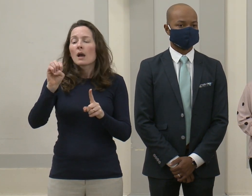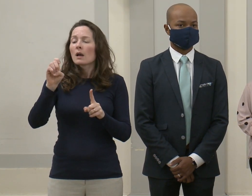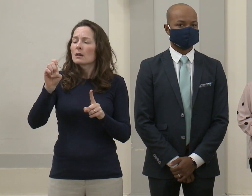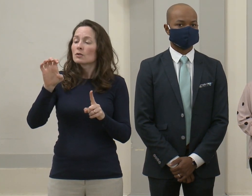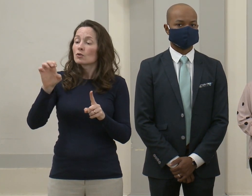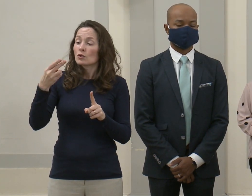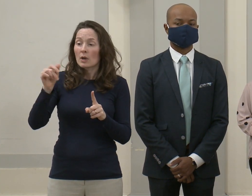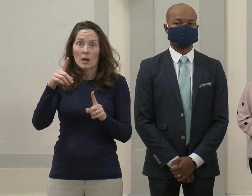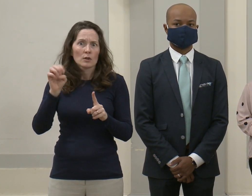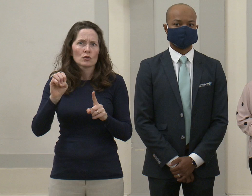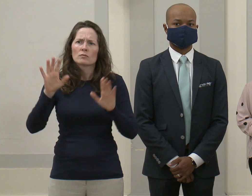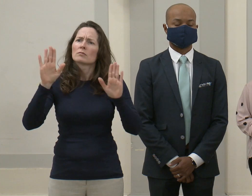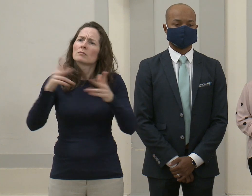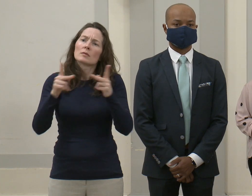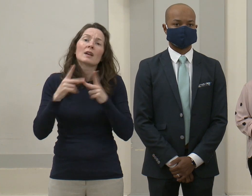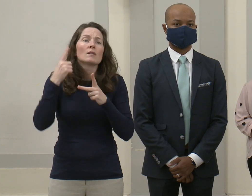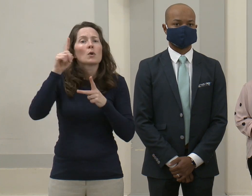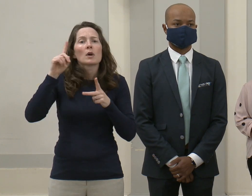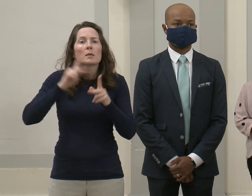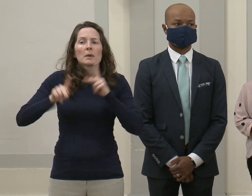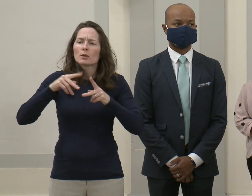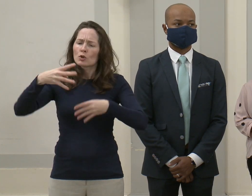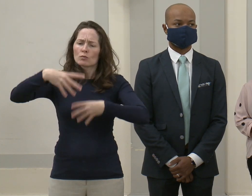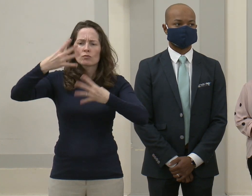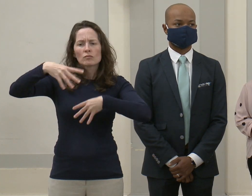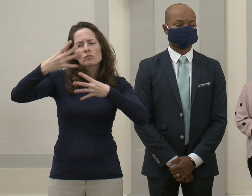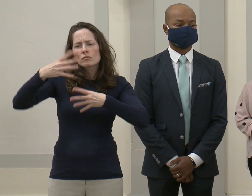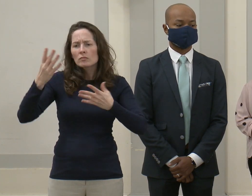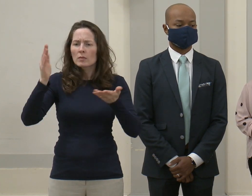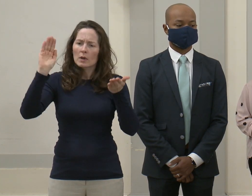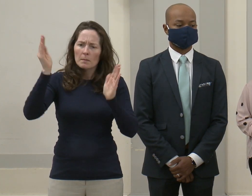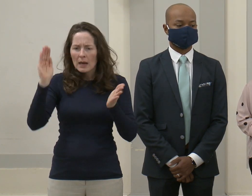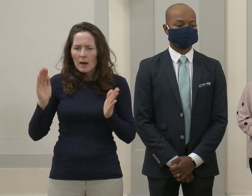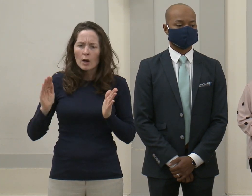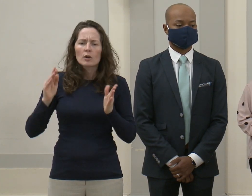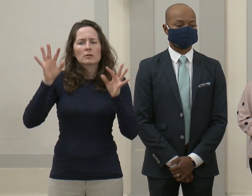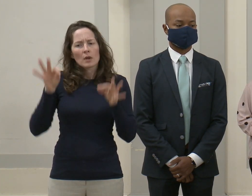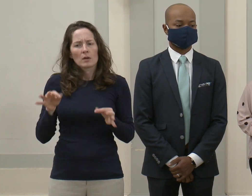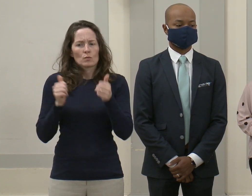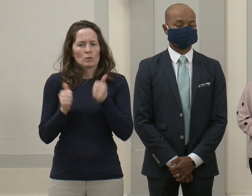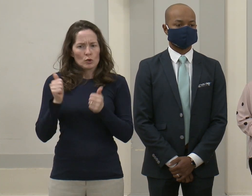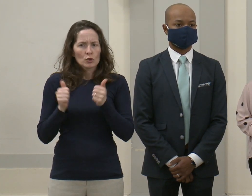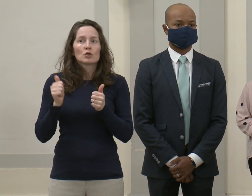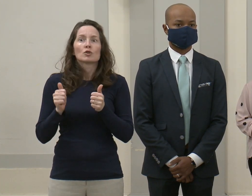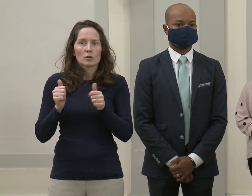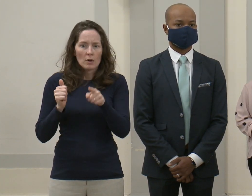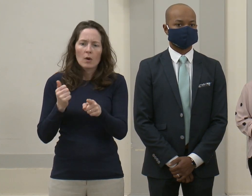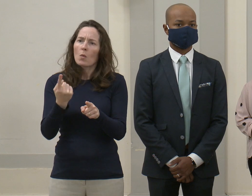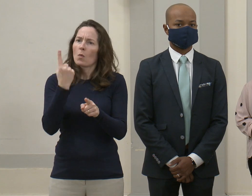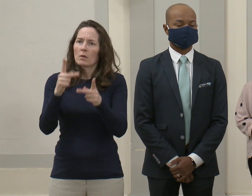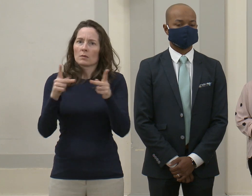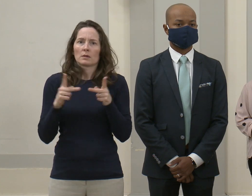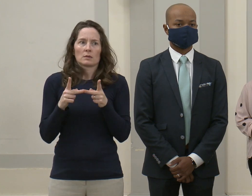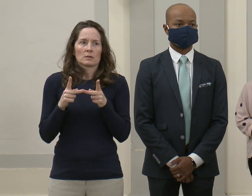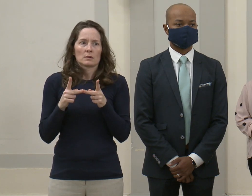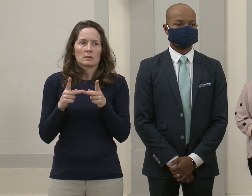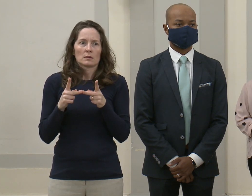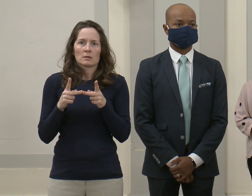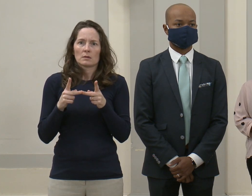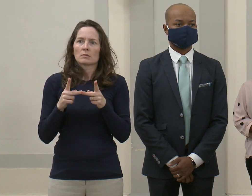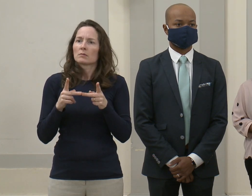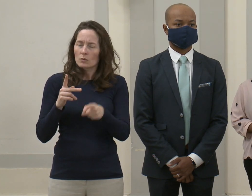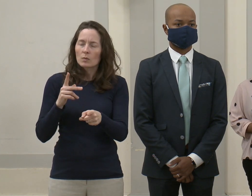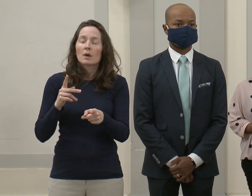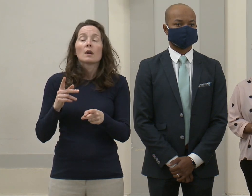and compare insurance plans, shop for coverage based on personal needs, and get covered all in one place. Enrollment in